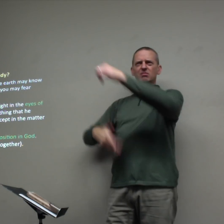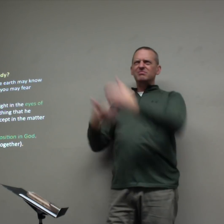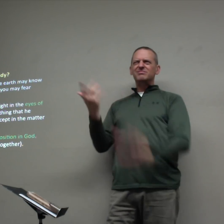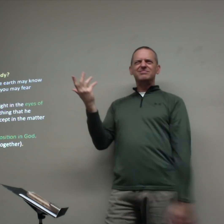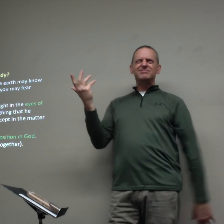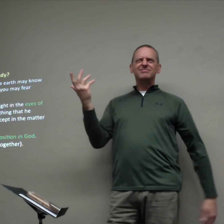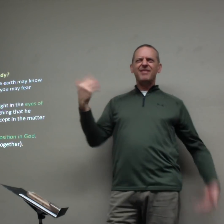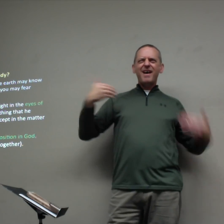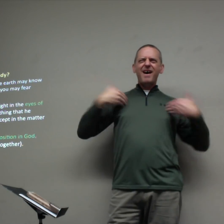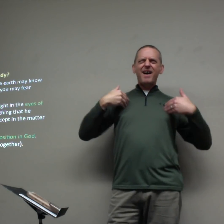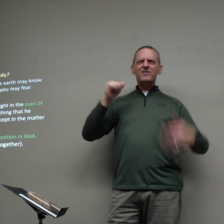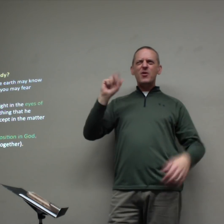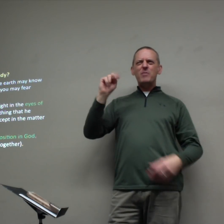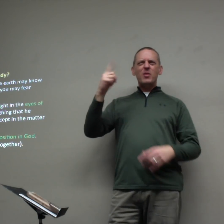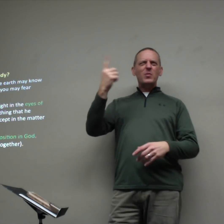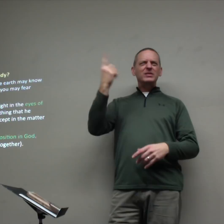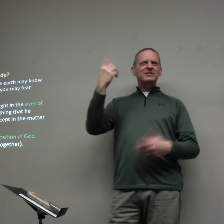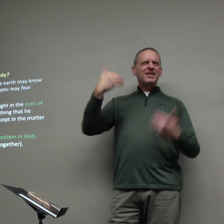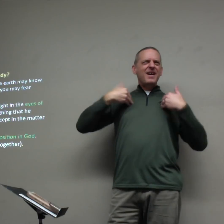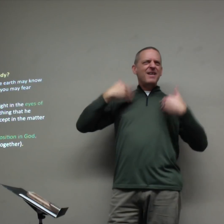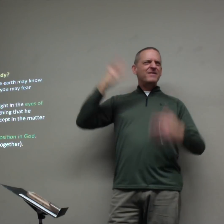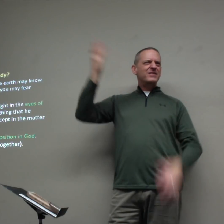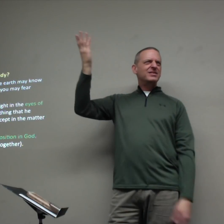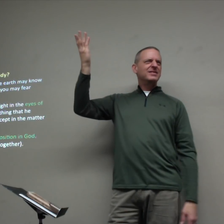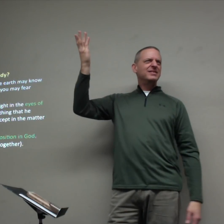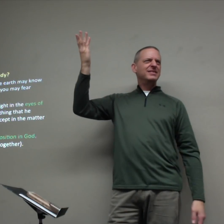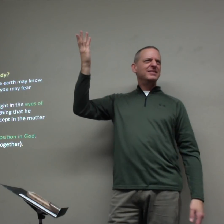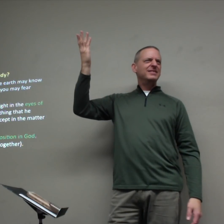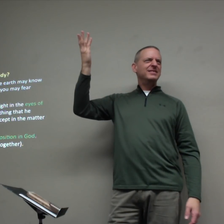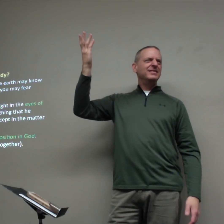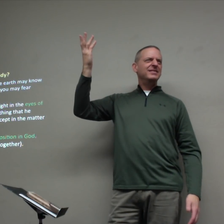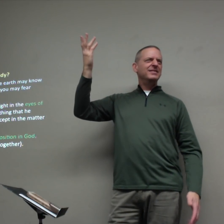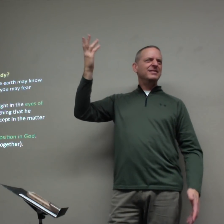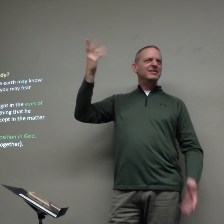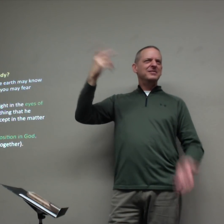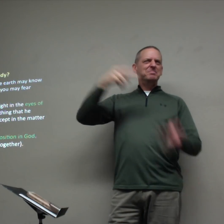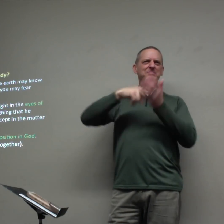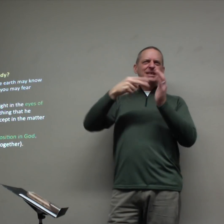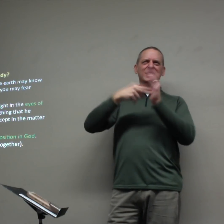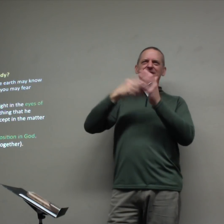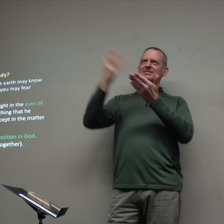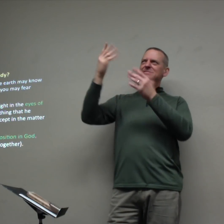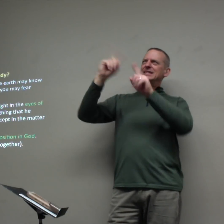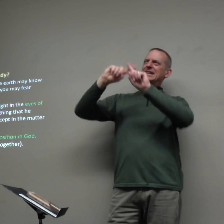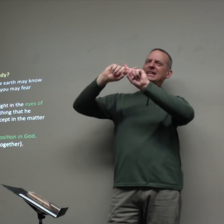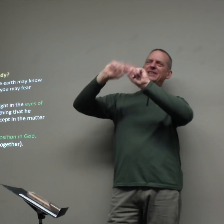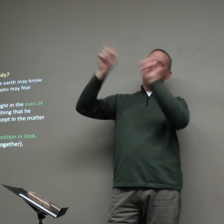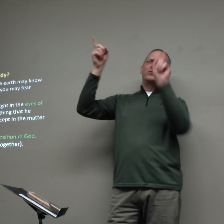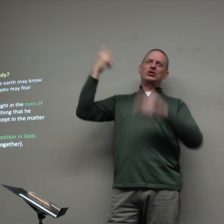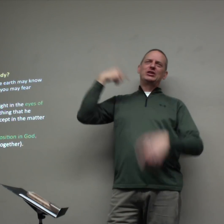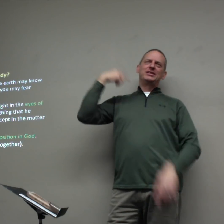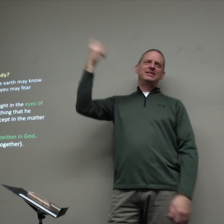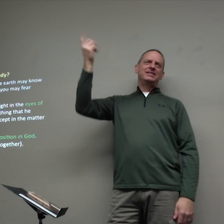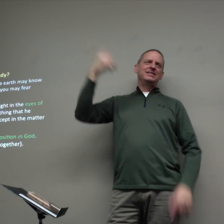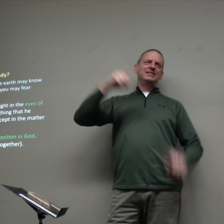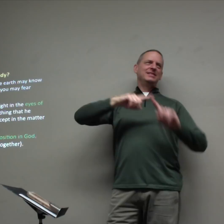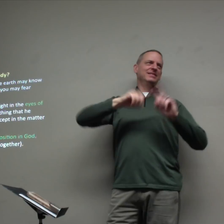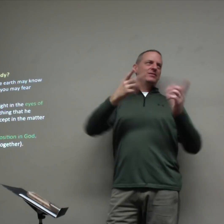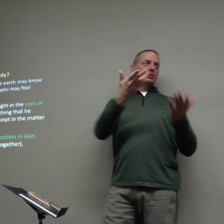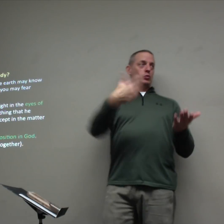If you cut off God's arm, does he still have an arm? Or does he have an arm at all in the first place? It's a little bit different between us and